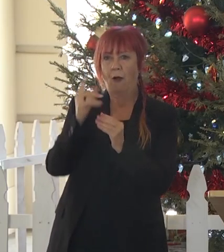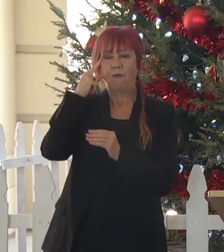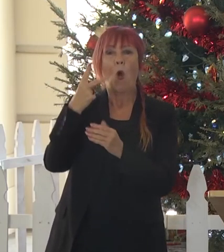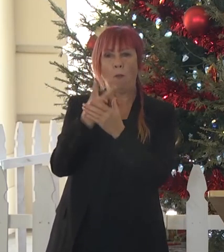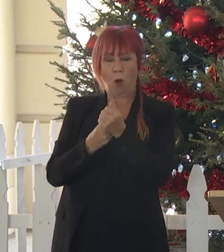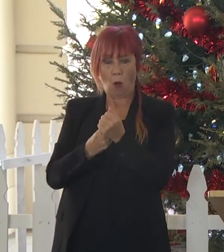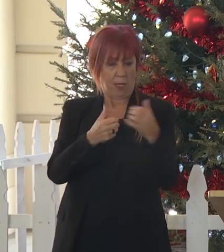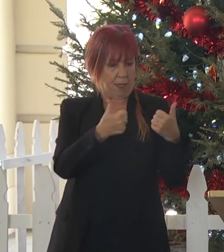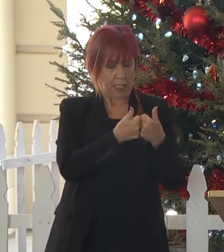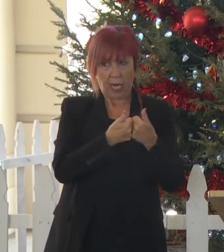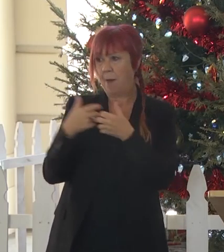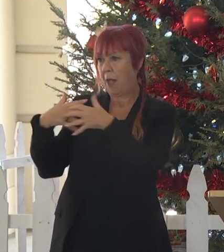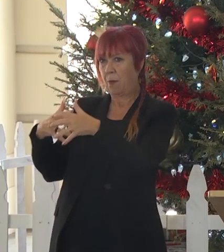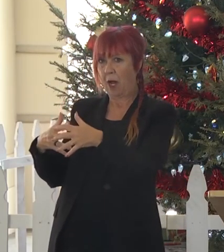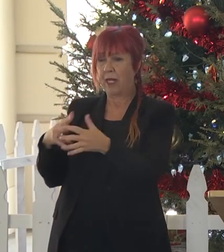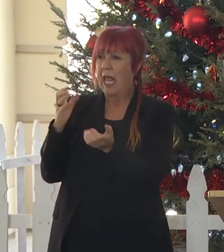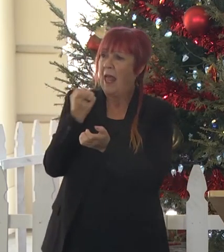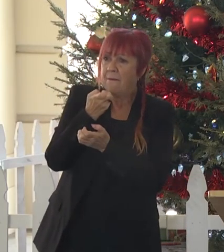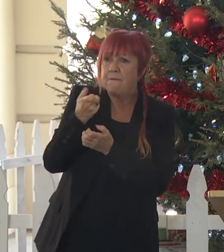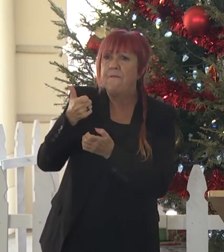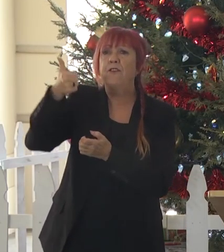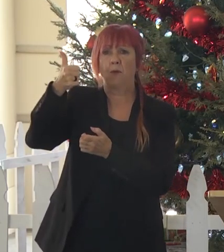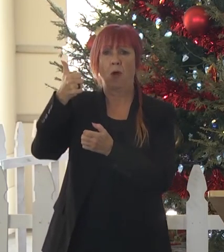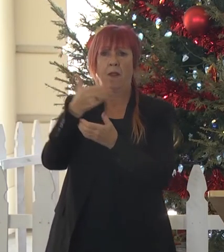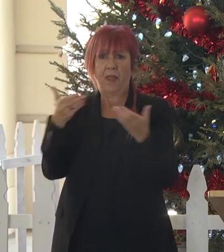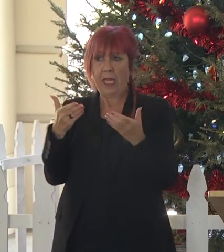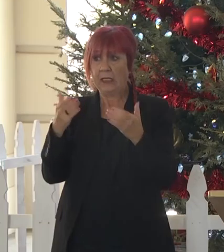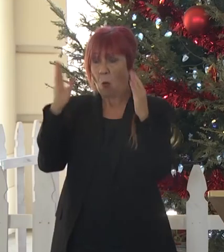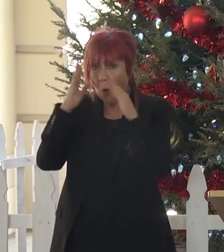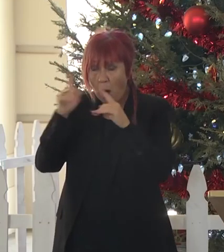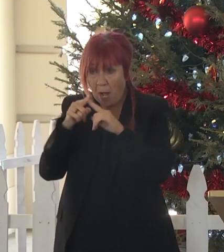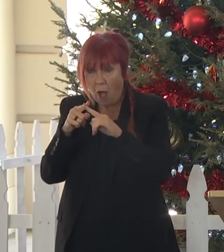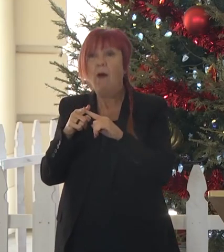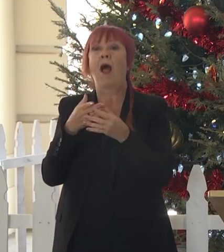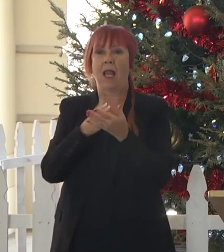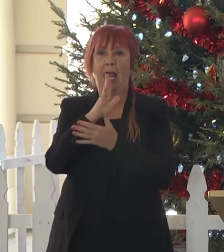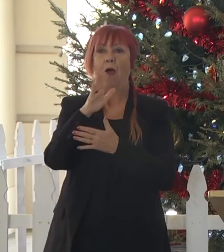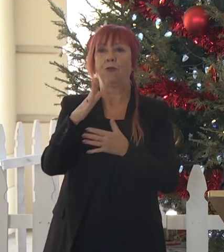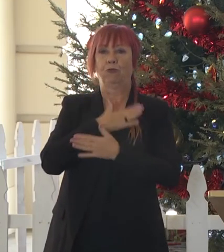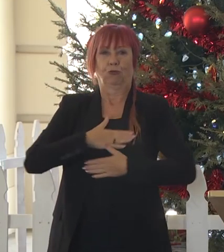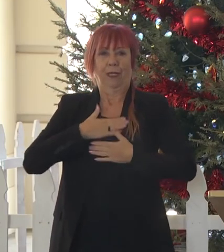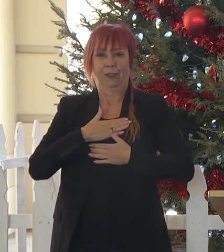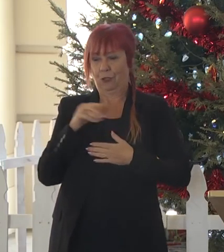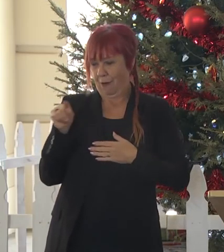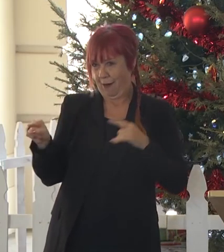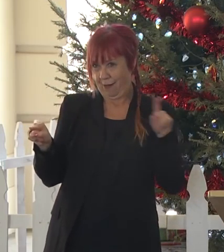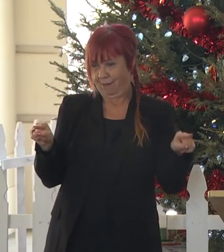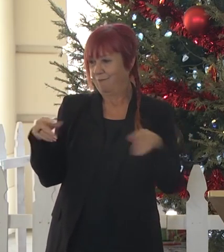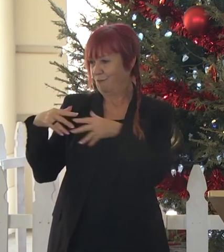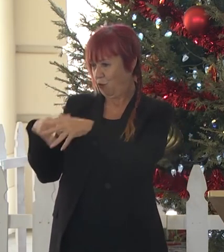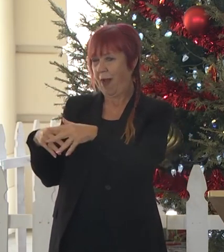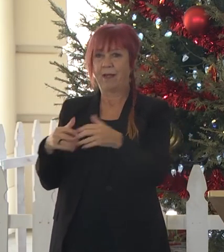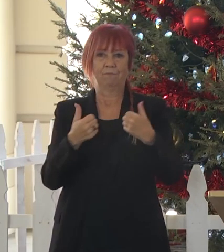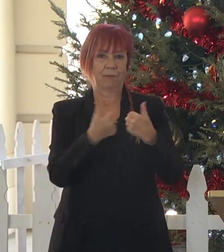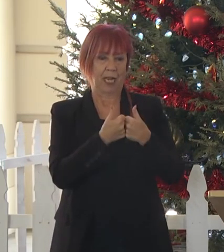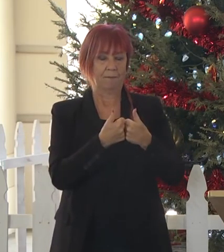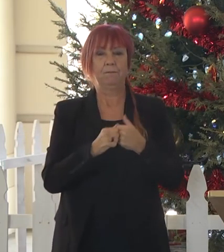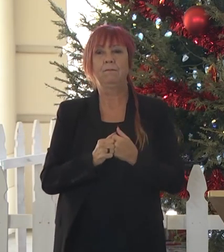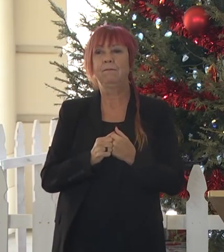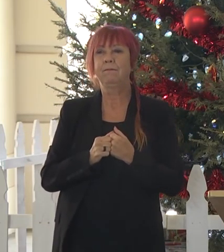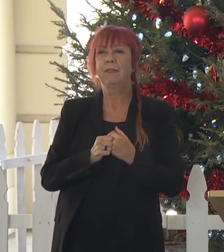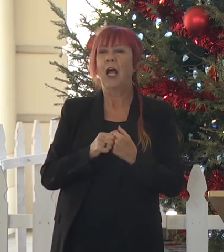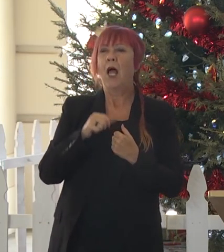The fewer things that you have to worry about will allow you to enjoy the game and enjoy the parade route as well. As